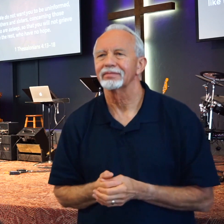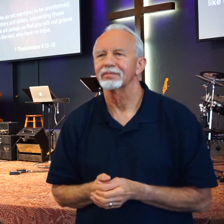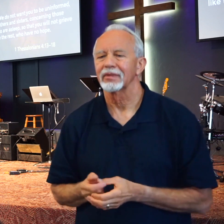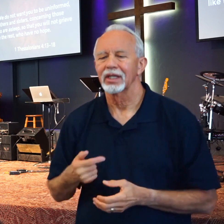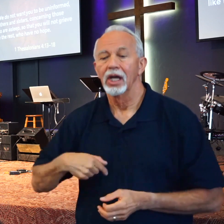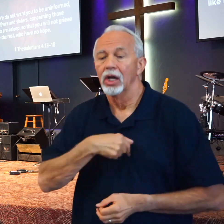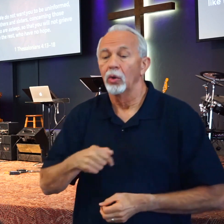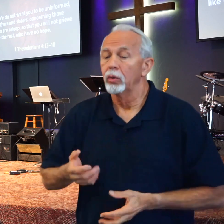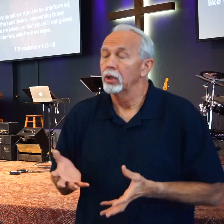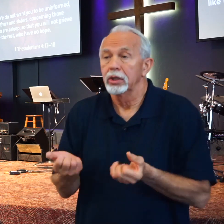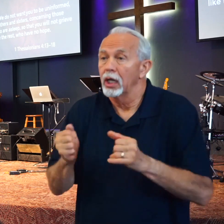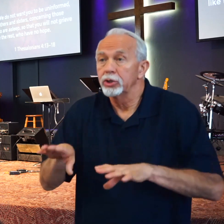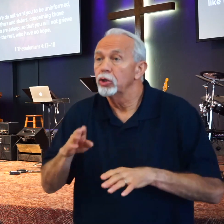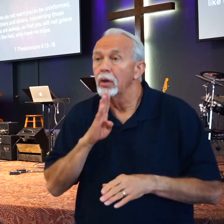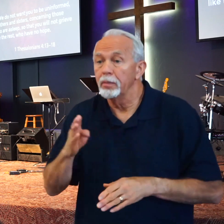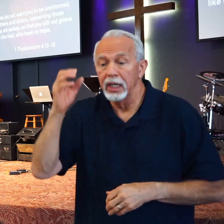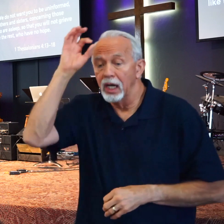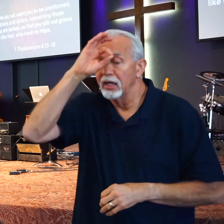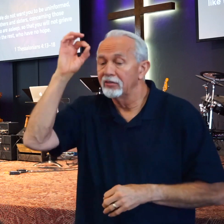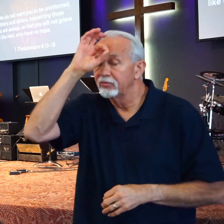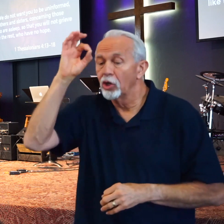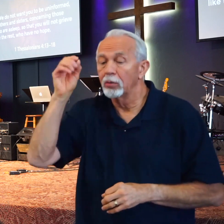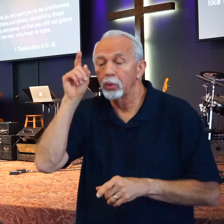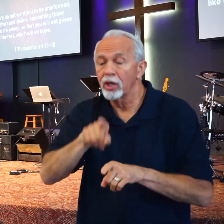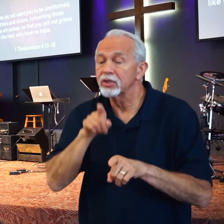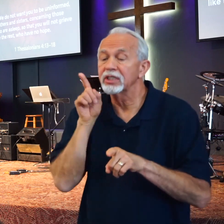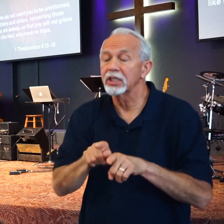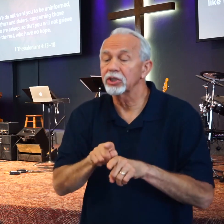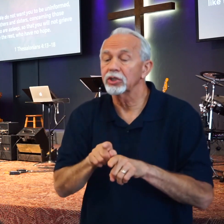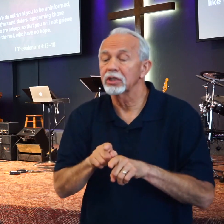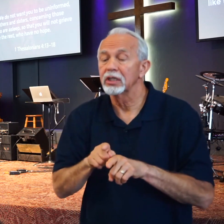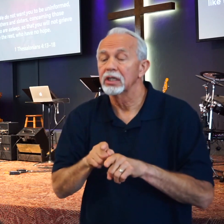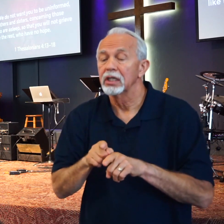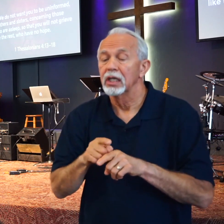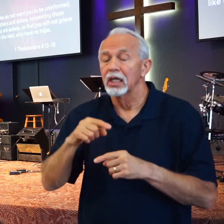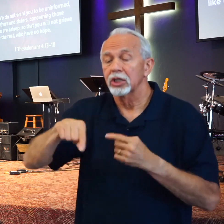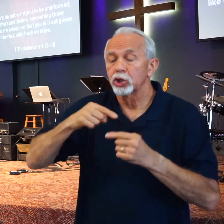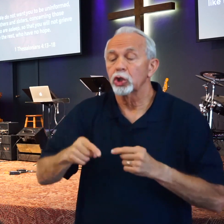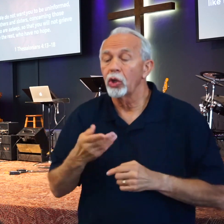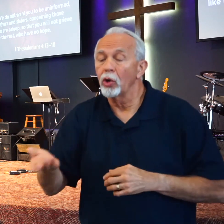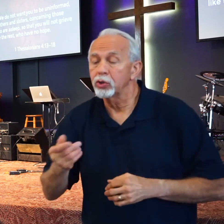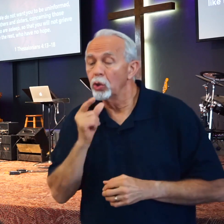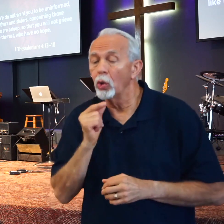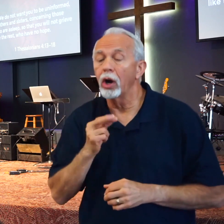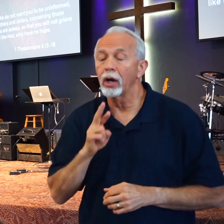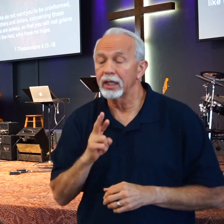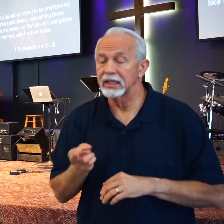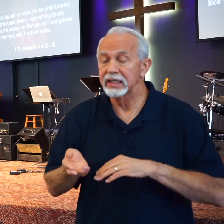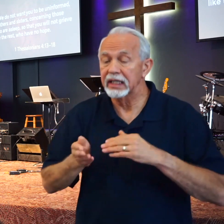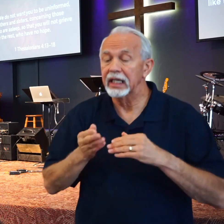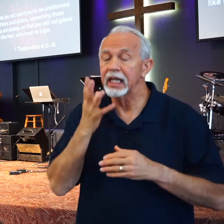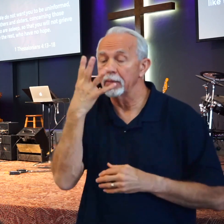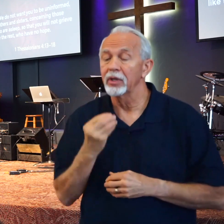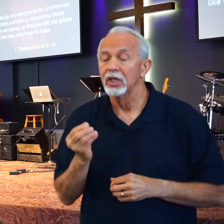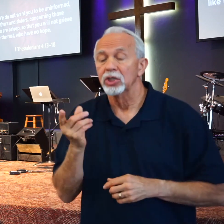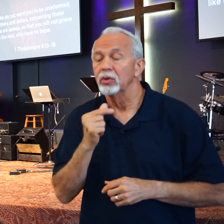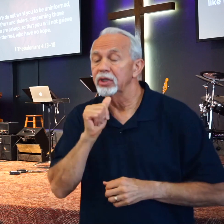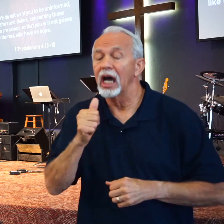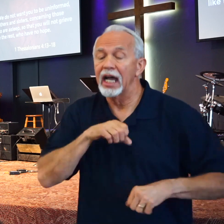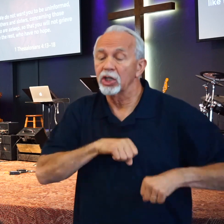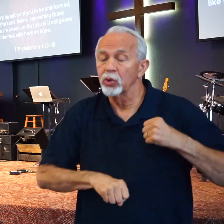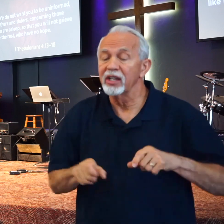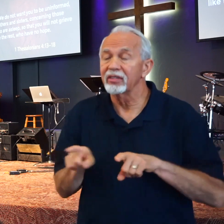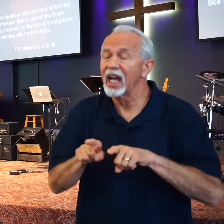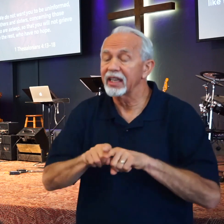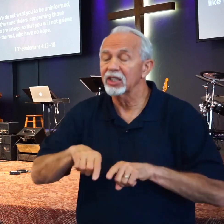We do not want you to be uninformed, brothers and sisters, concerning those who are asleep, so that you will not grieve like